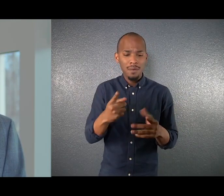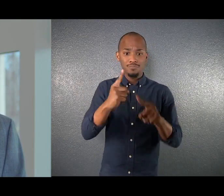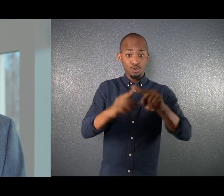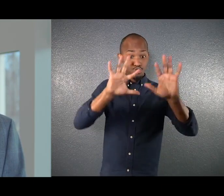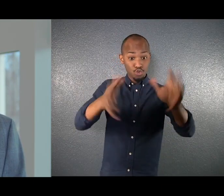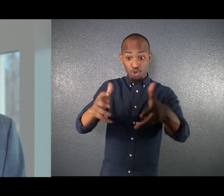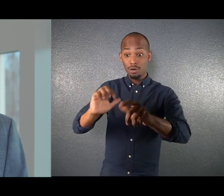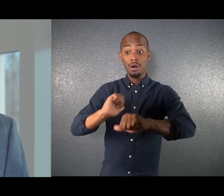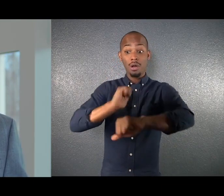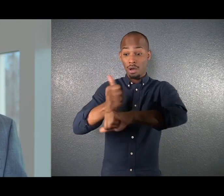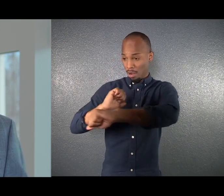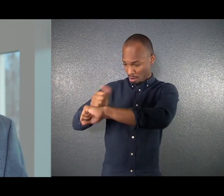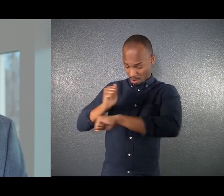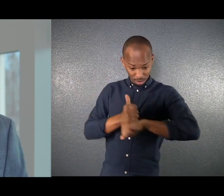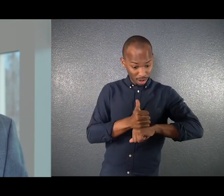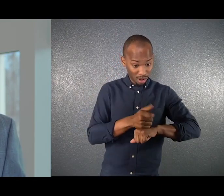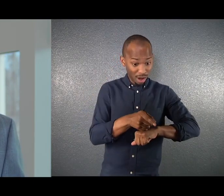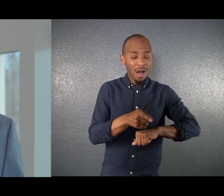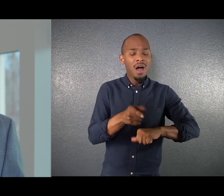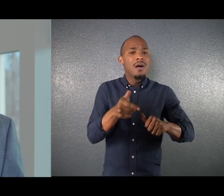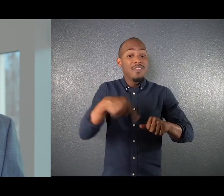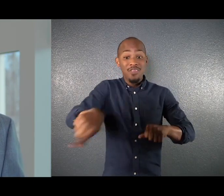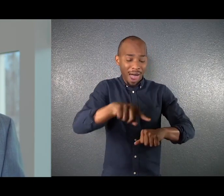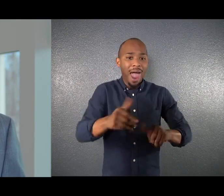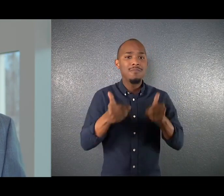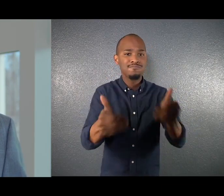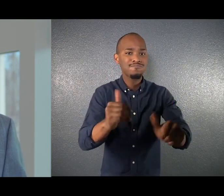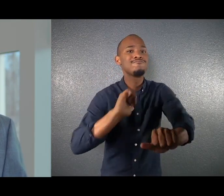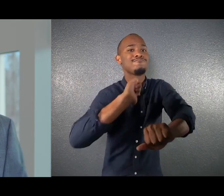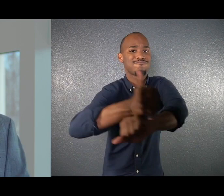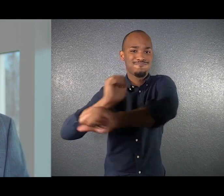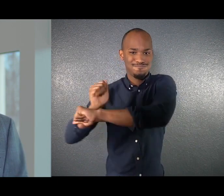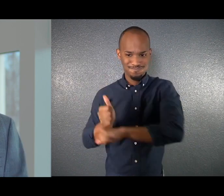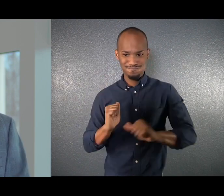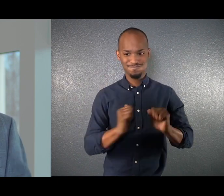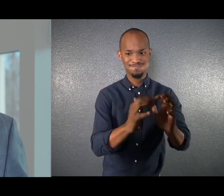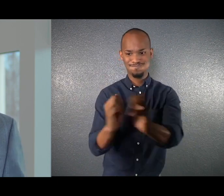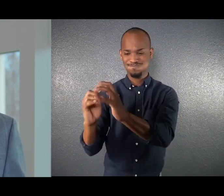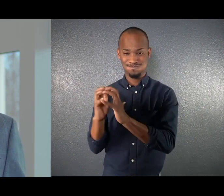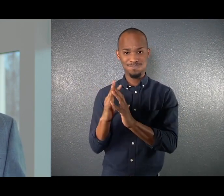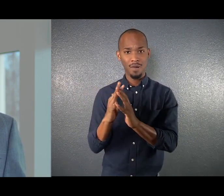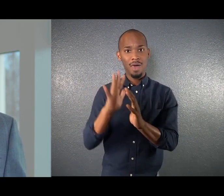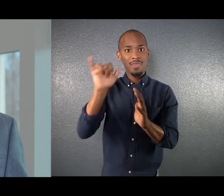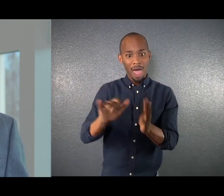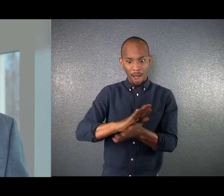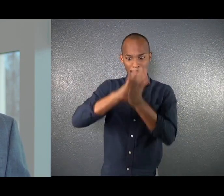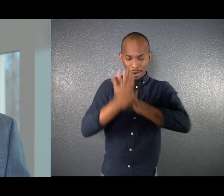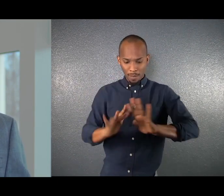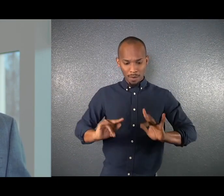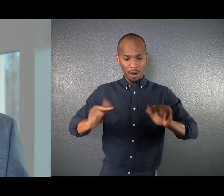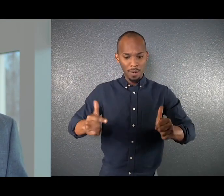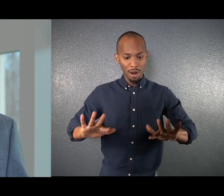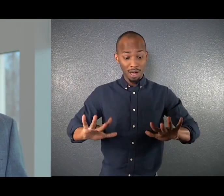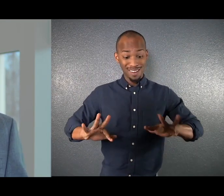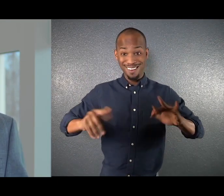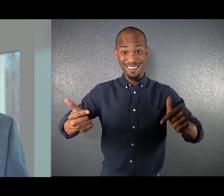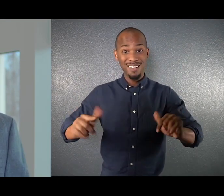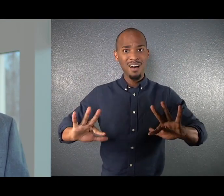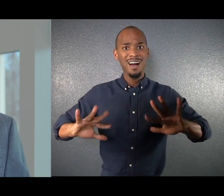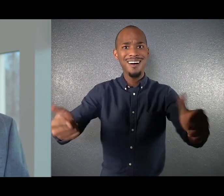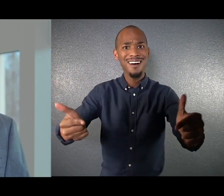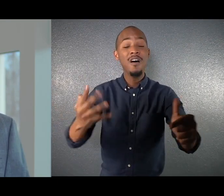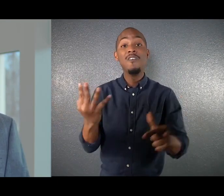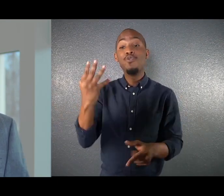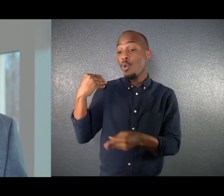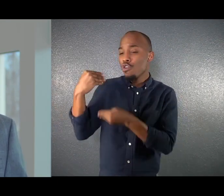church planted, planting another church, reproducing themselves and